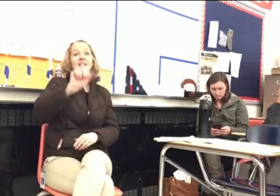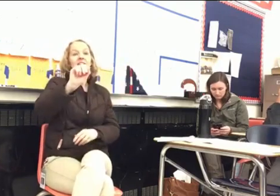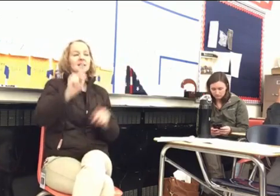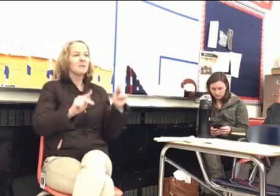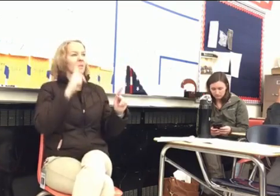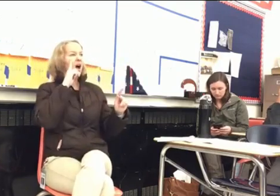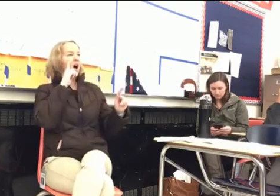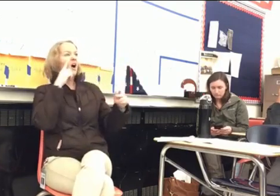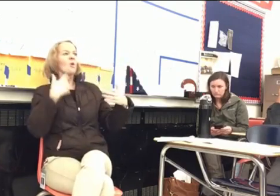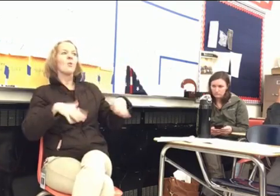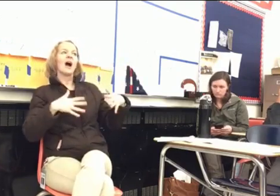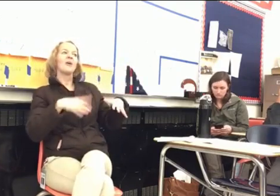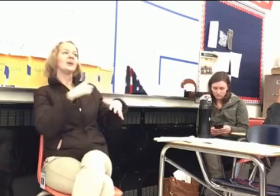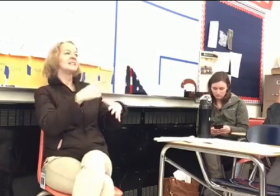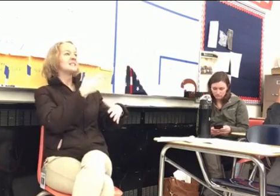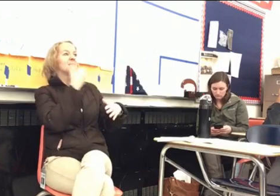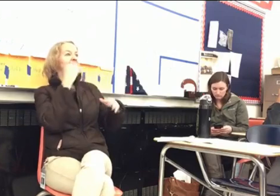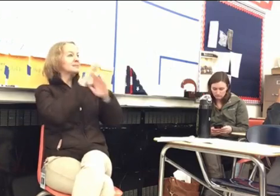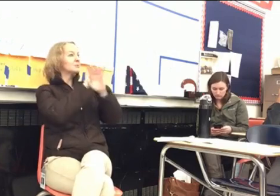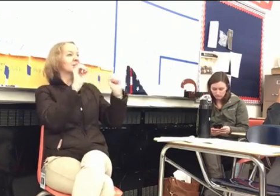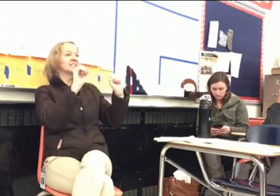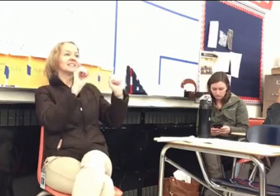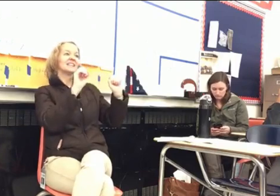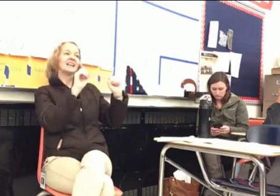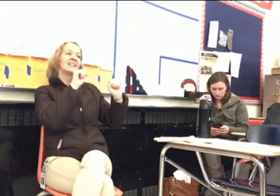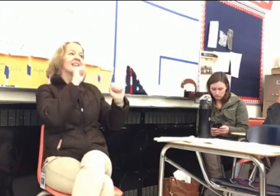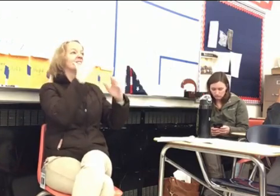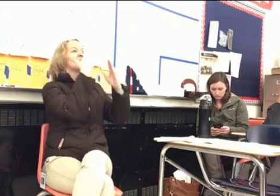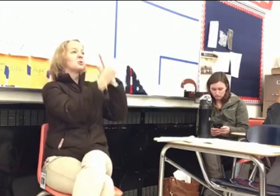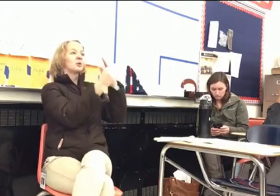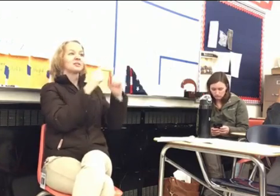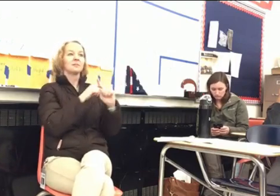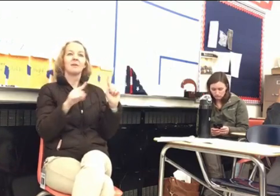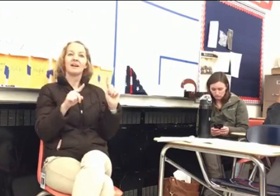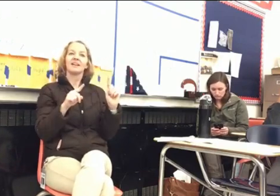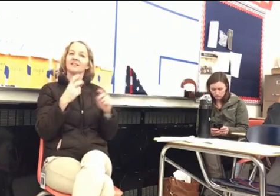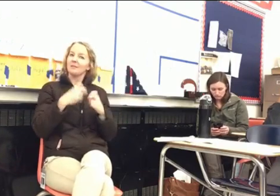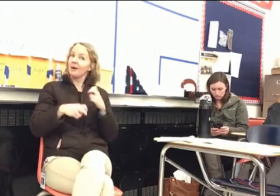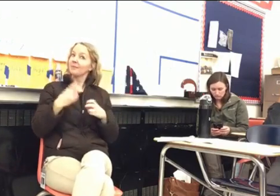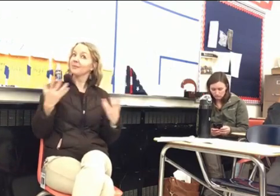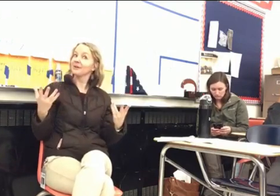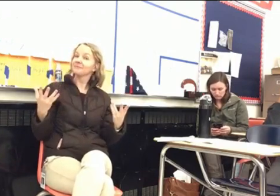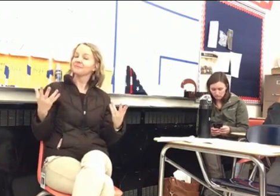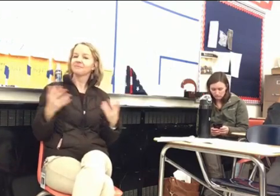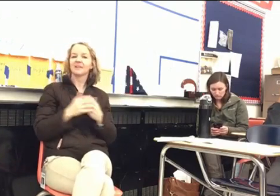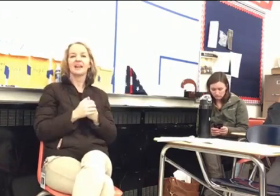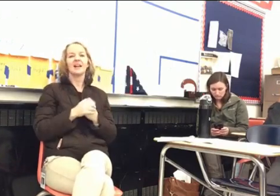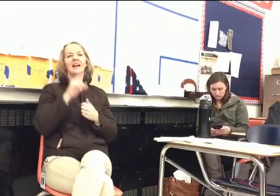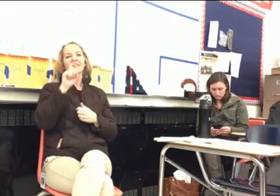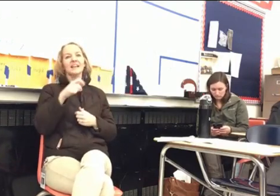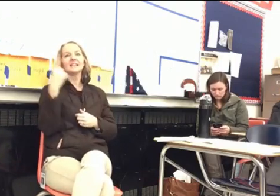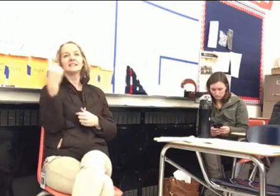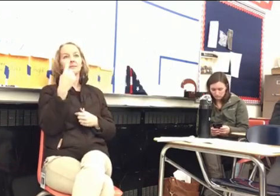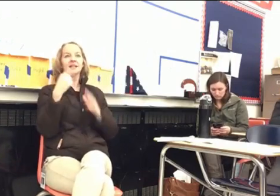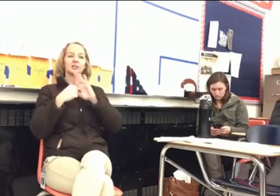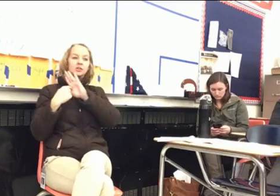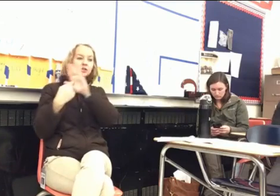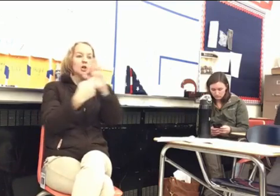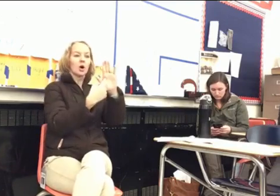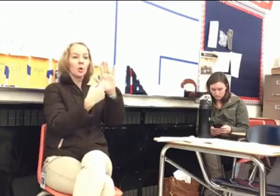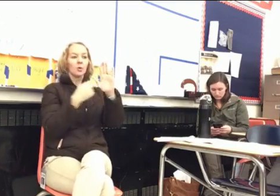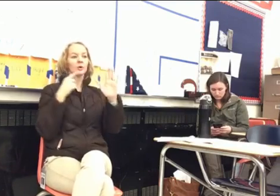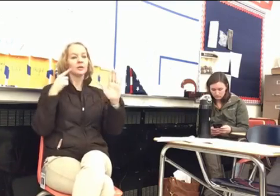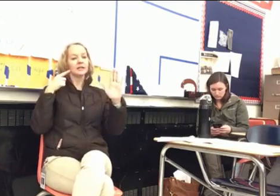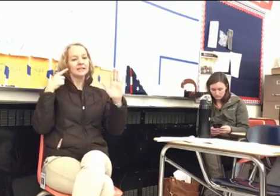thought he's definitely the president that is the outdoorsman. Here's the problem, though. They needed something to really show that he was